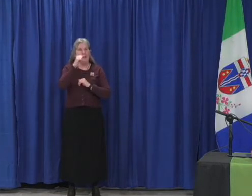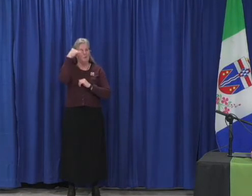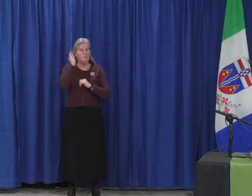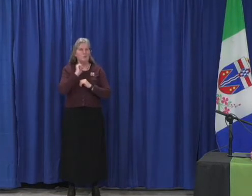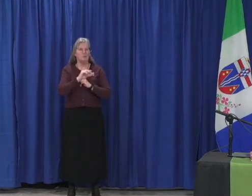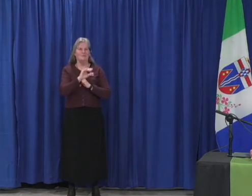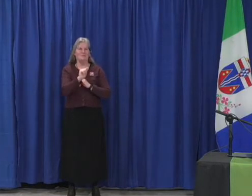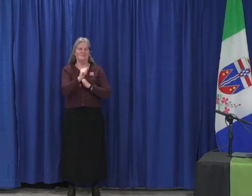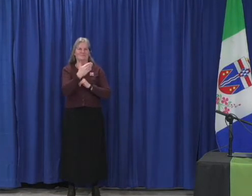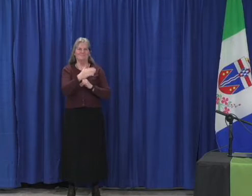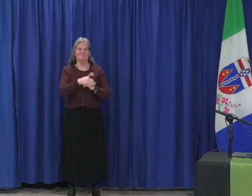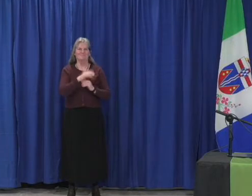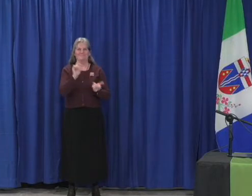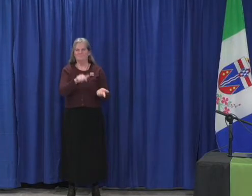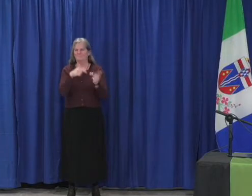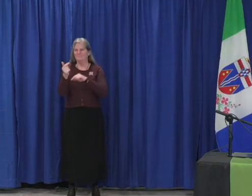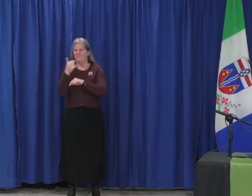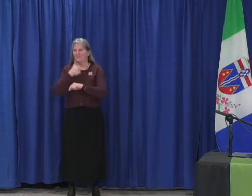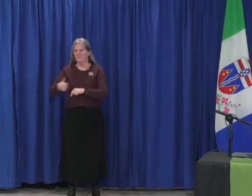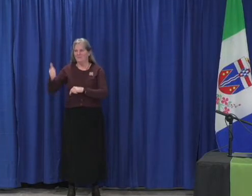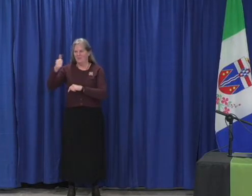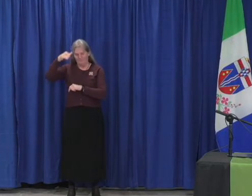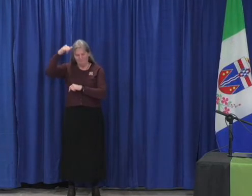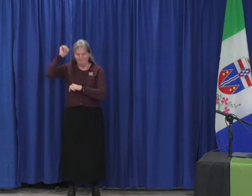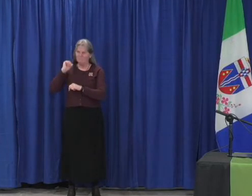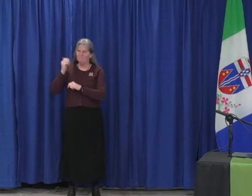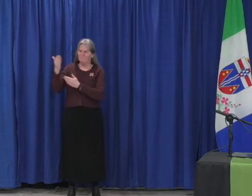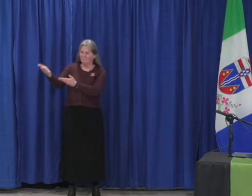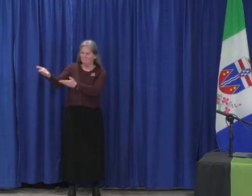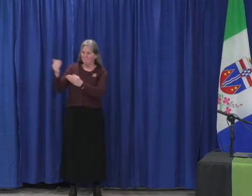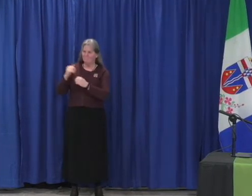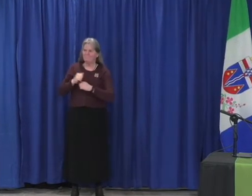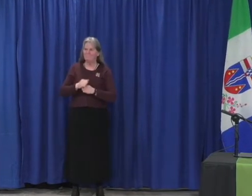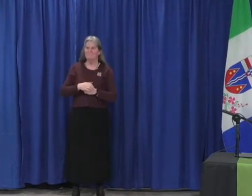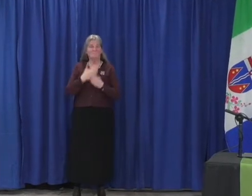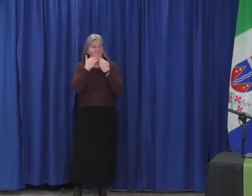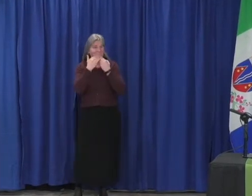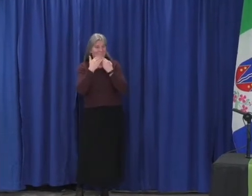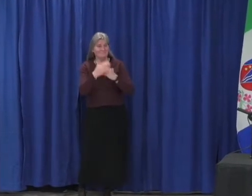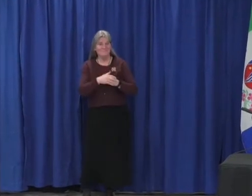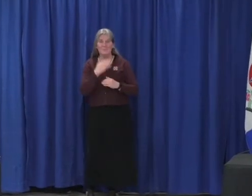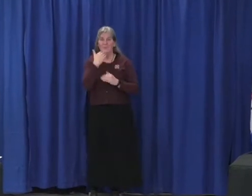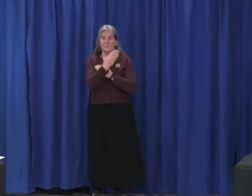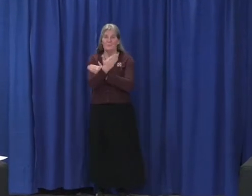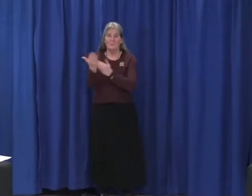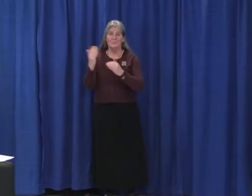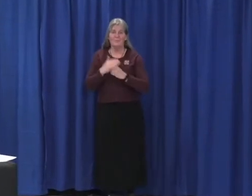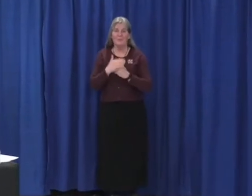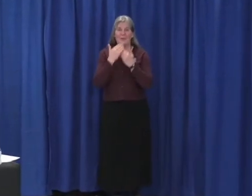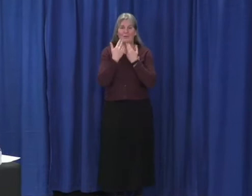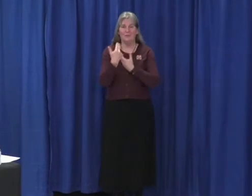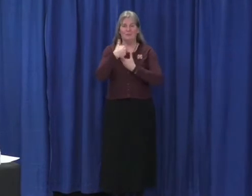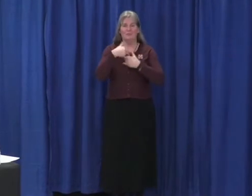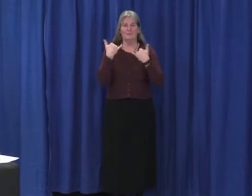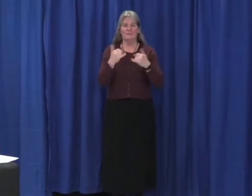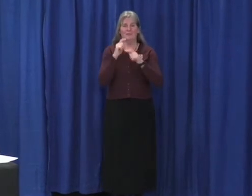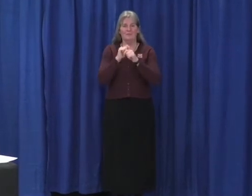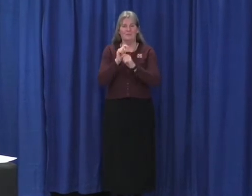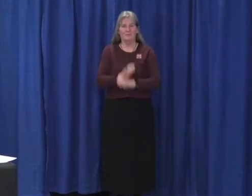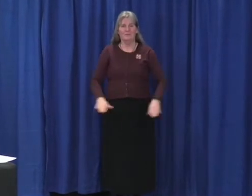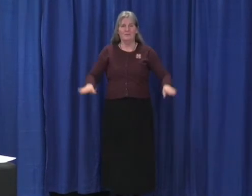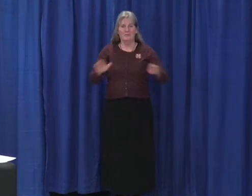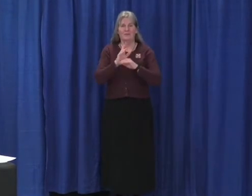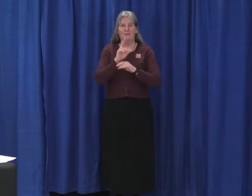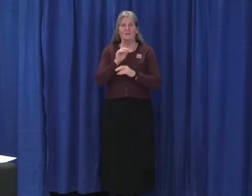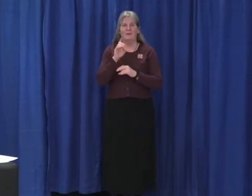ecoinfo@yukon.ca. I will now hand it over to Premier Silver. Thank you very much, Renee, and good morning, everybody, and thanks for joining us on the traditional